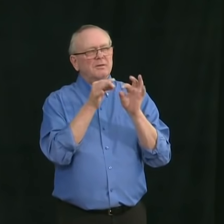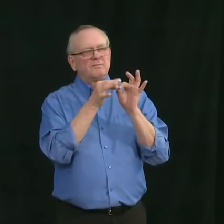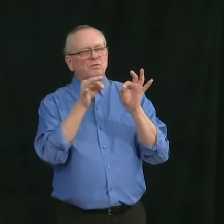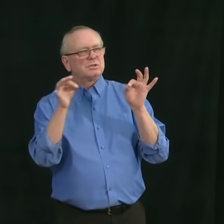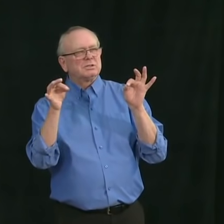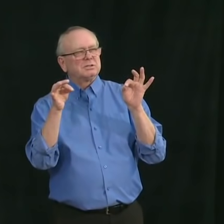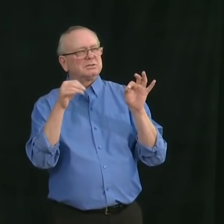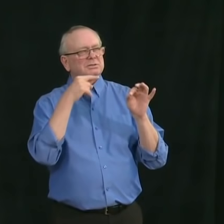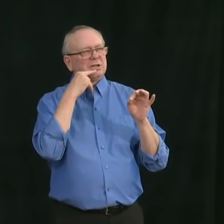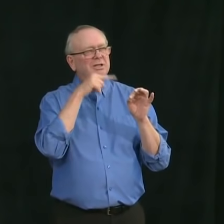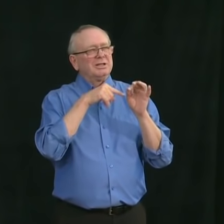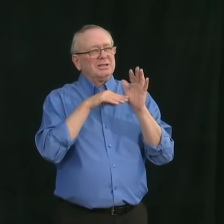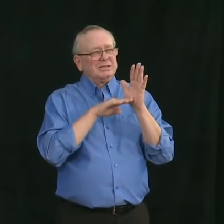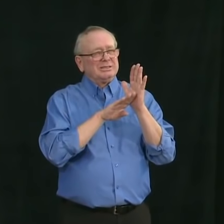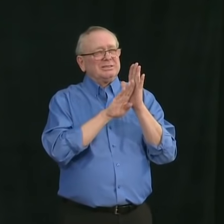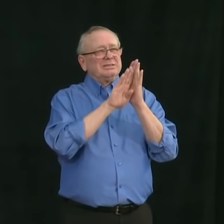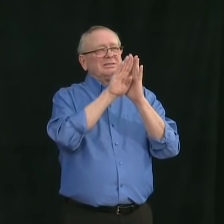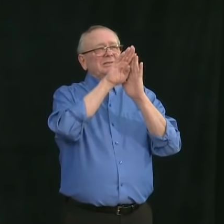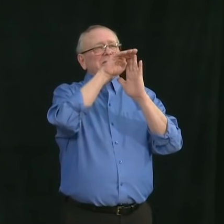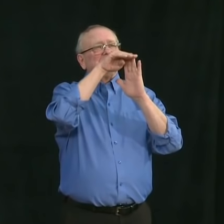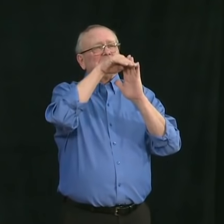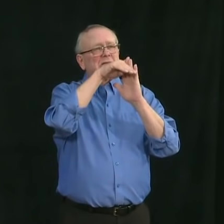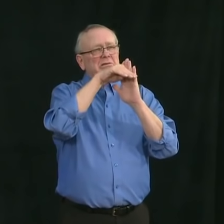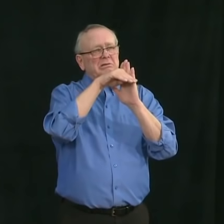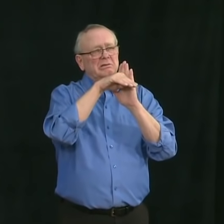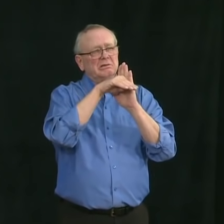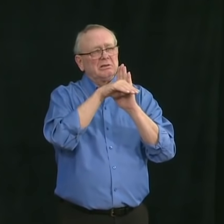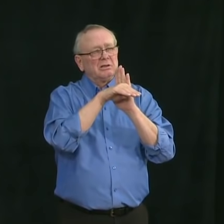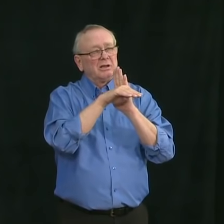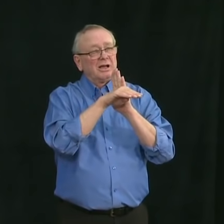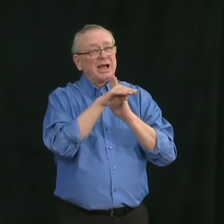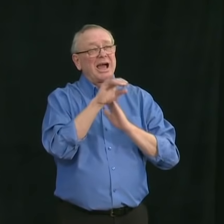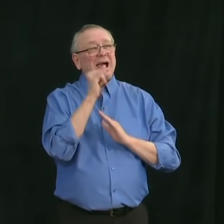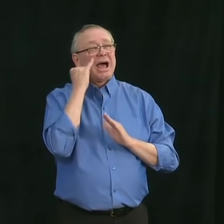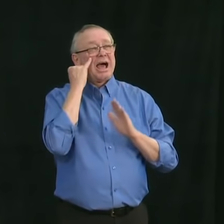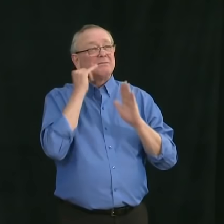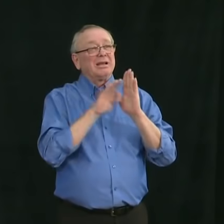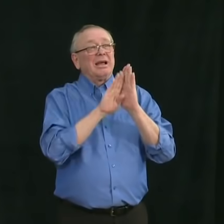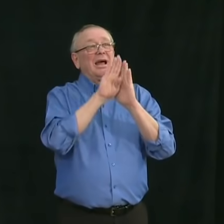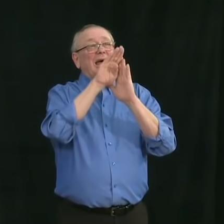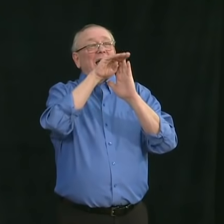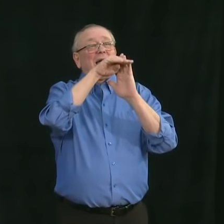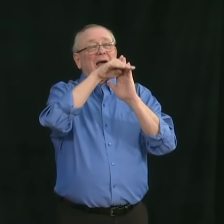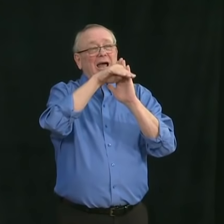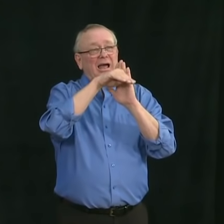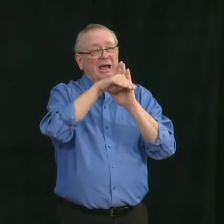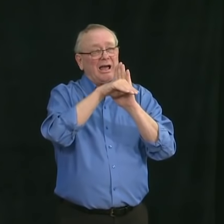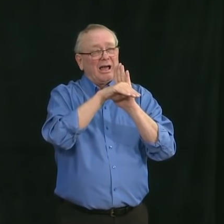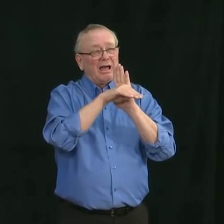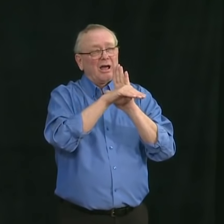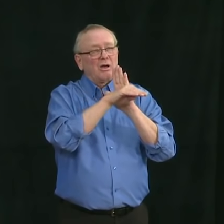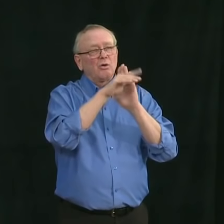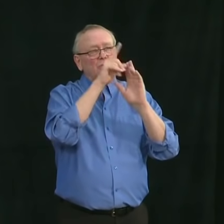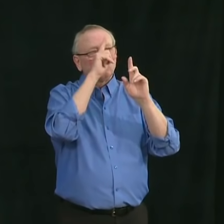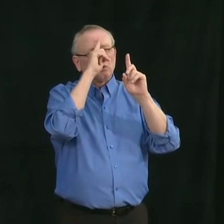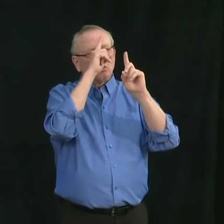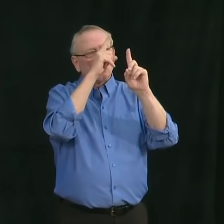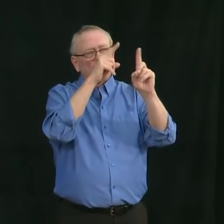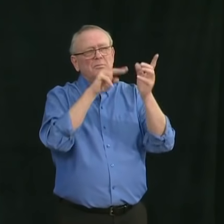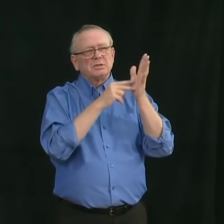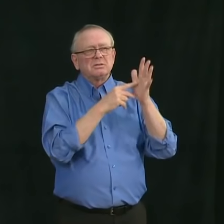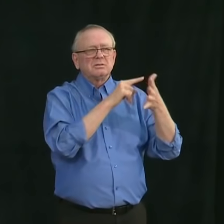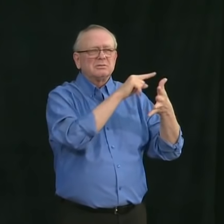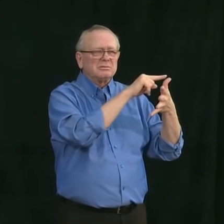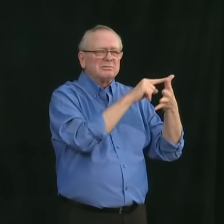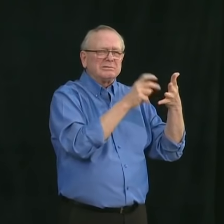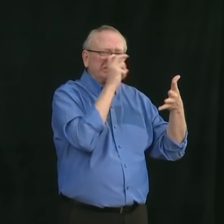goal of the shutdown. So I'm just wondering to get a refresher on exactly what that means. Does it mean that there's no